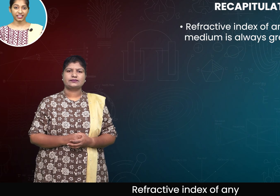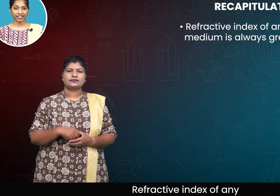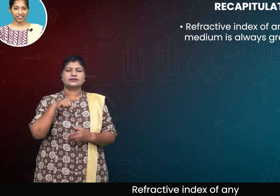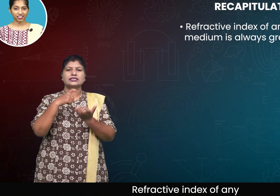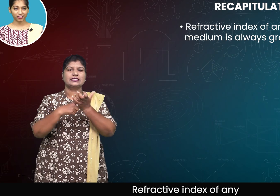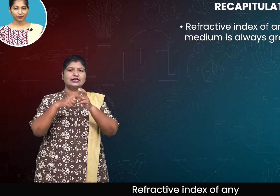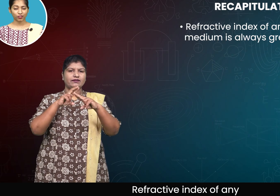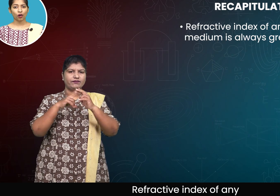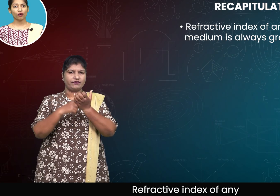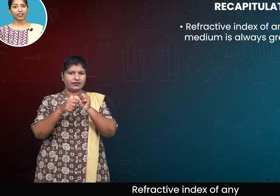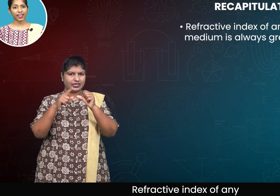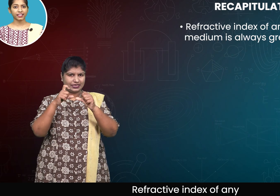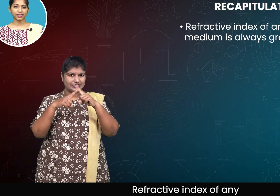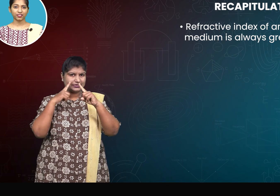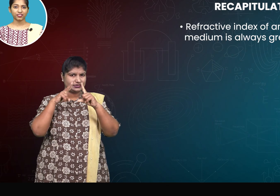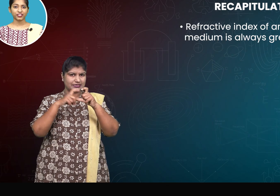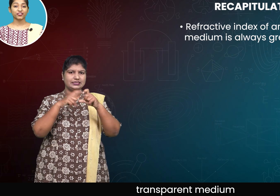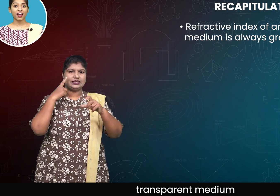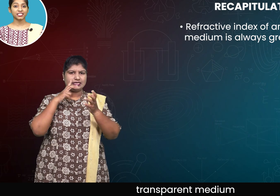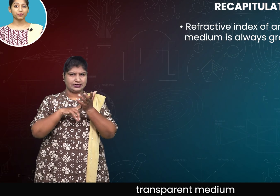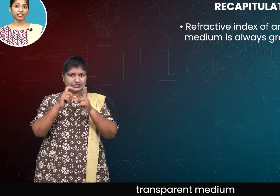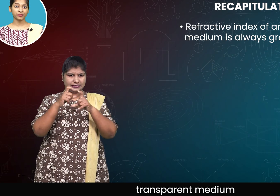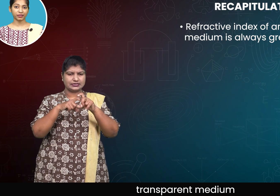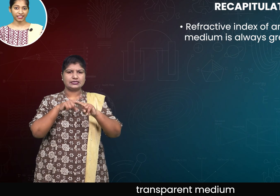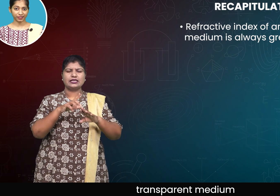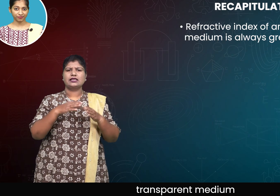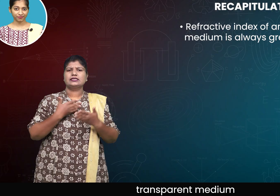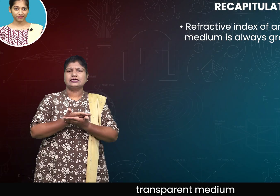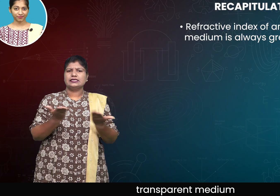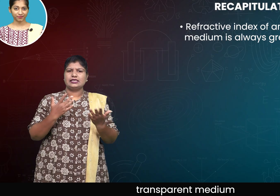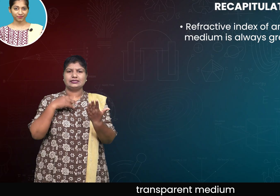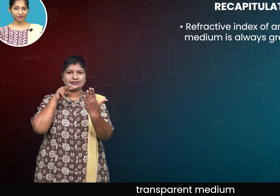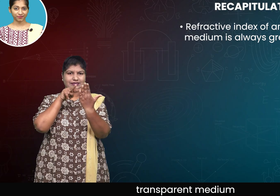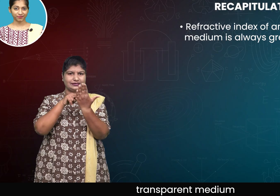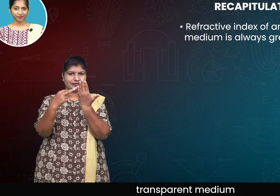Refractive index of any transparent medium